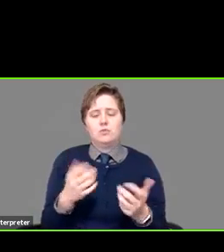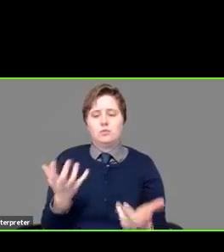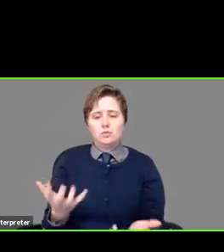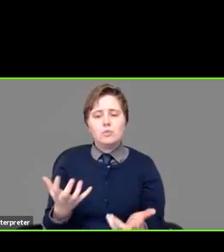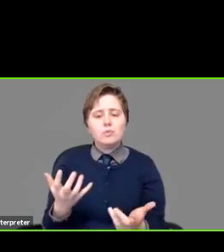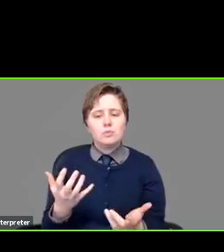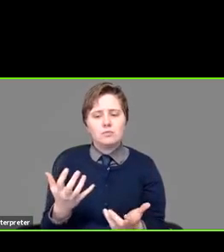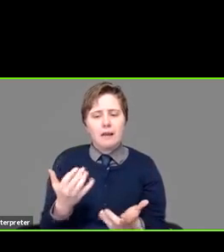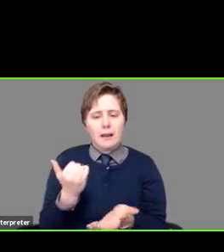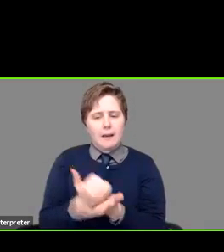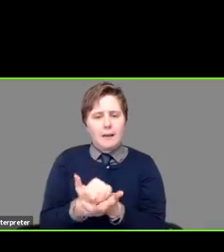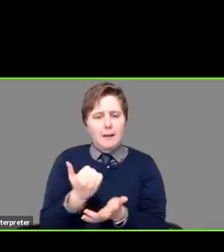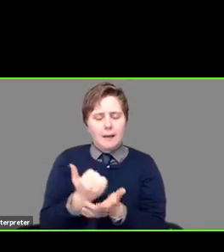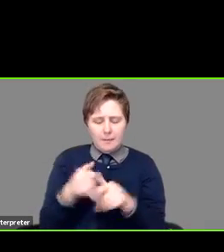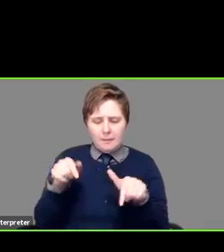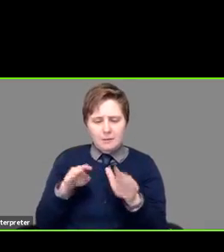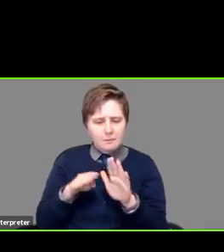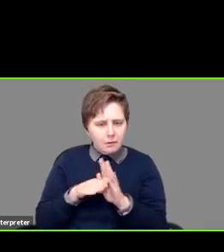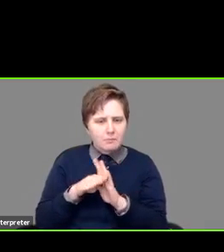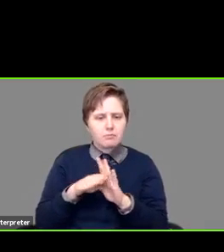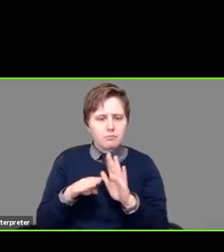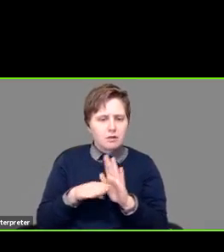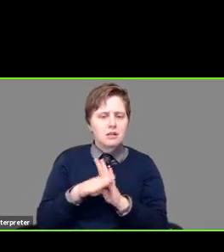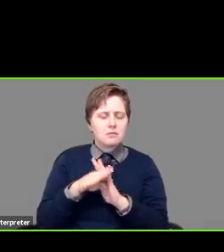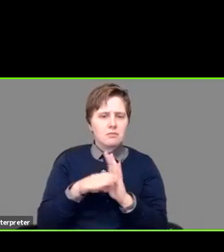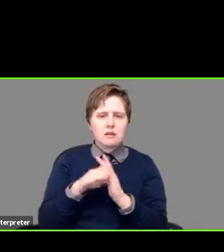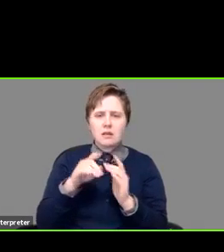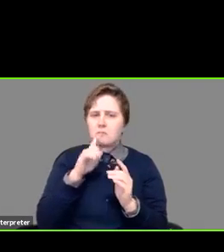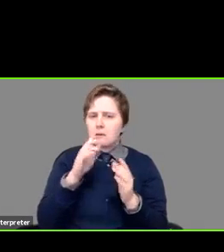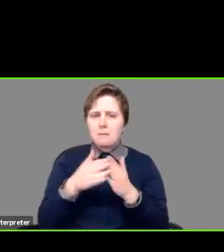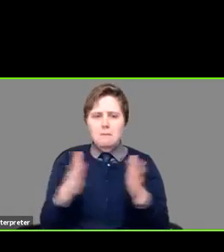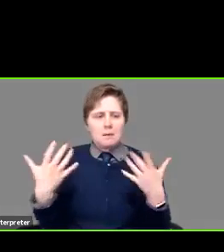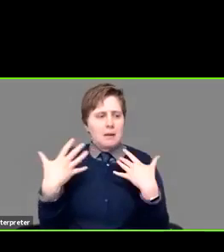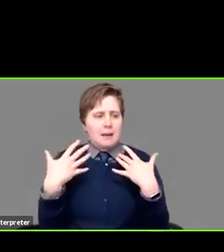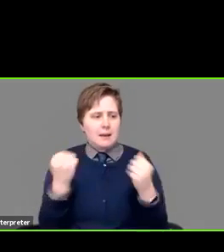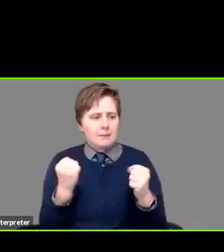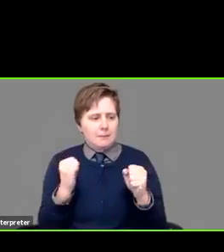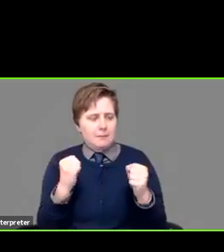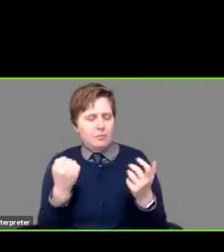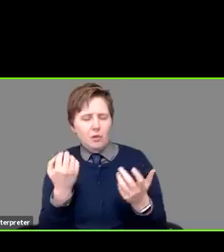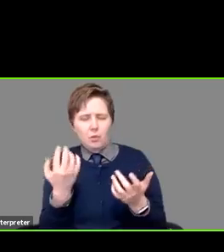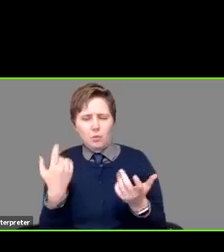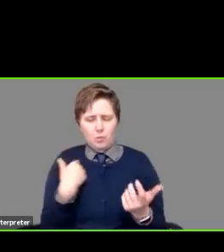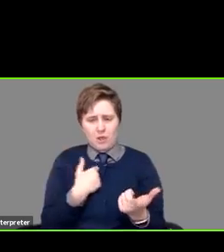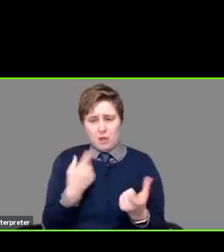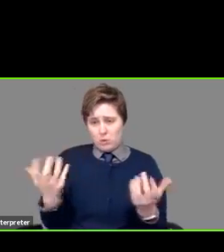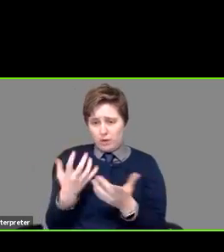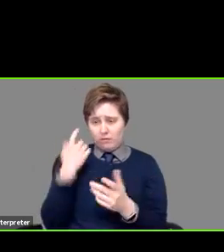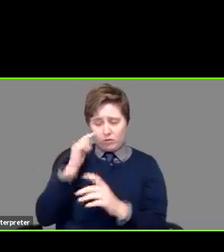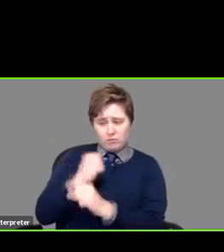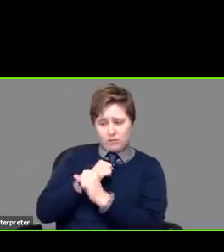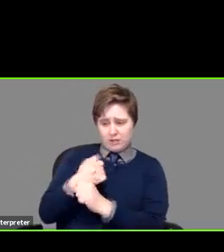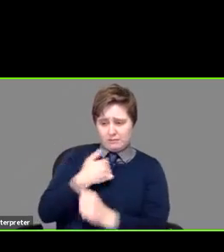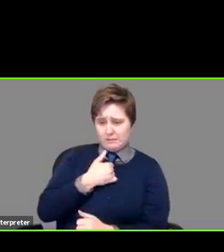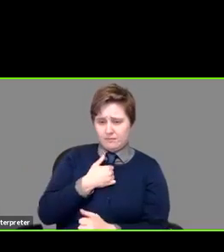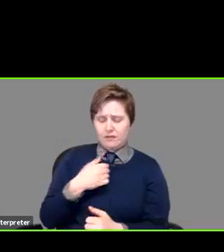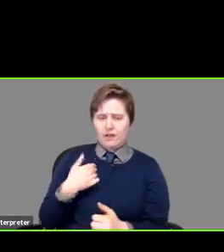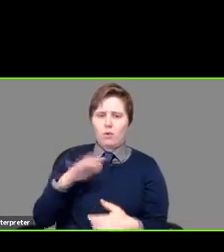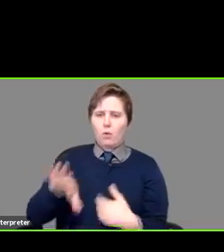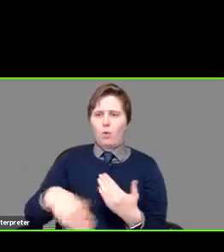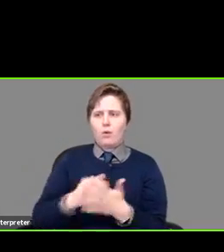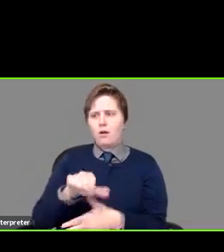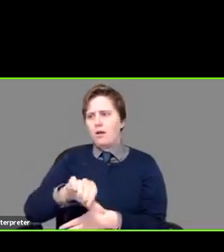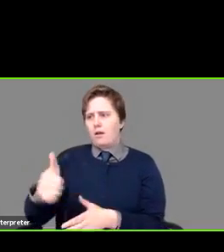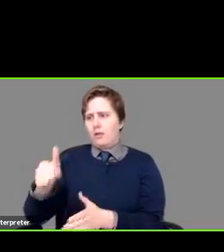help craft this and really look at the public health aspect and what we need to do to protect ourselves. There's a whole other gamut about the